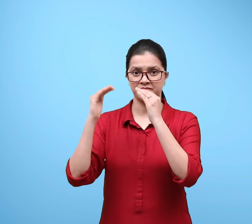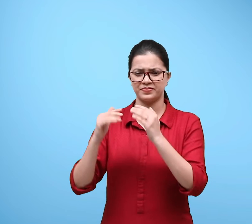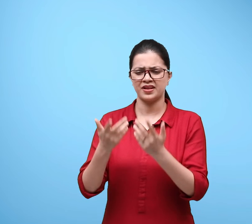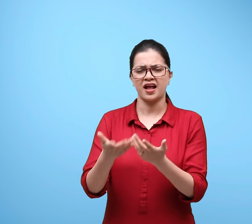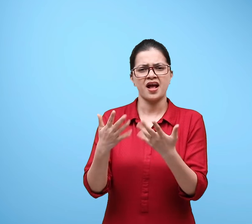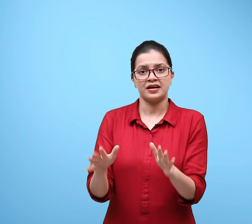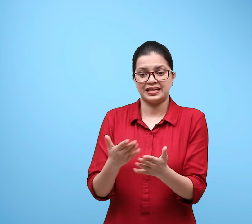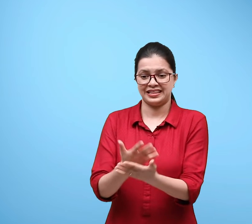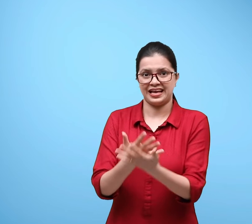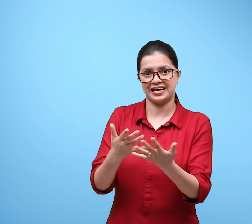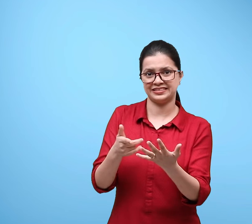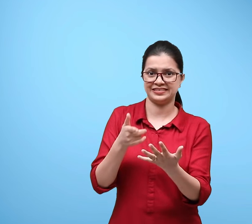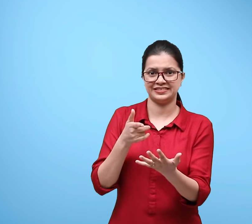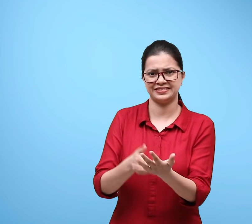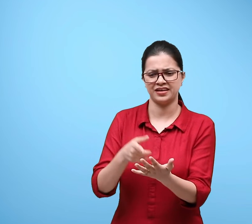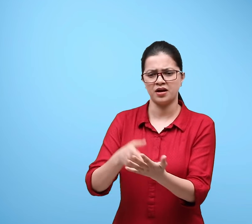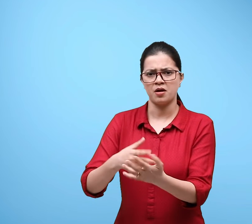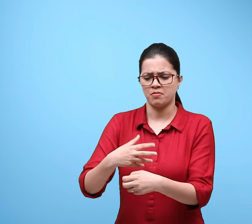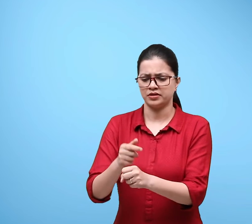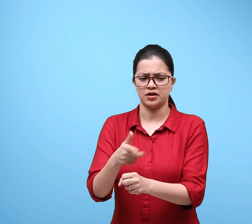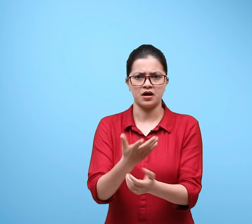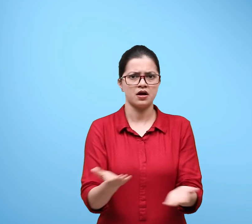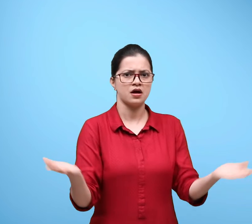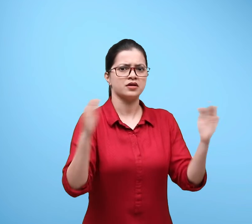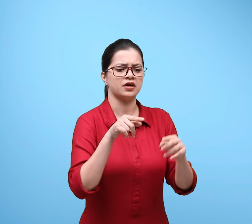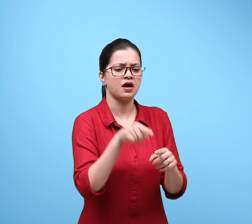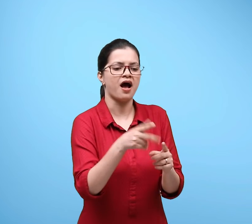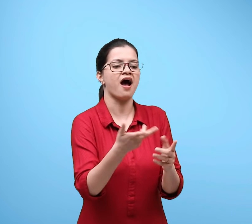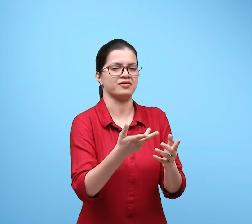A given material could be used to make a large number of objects.